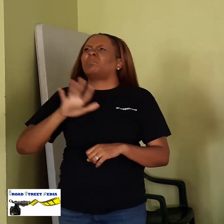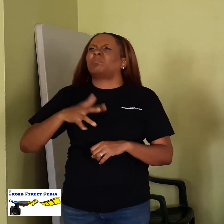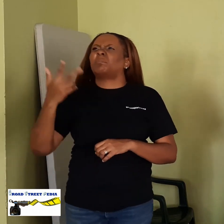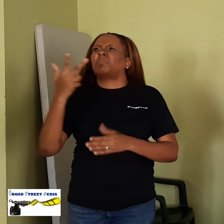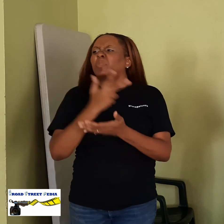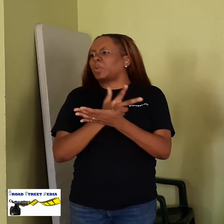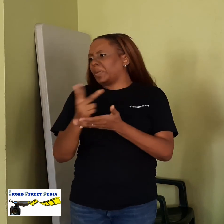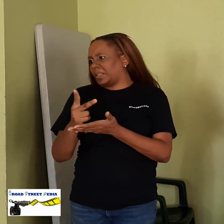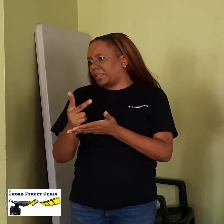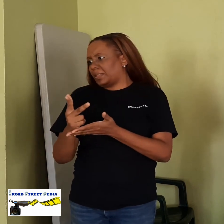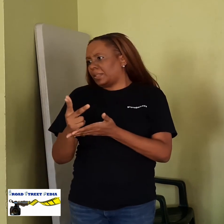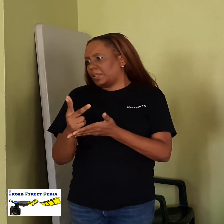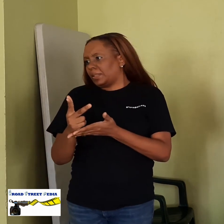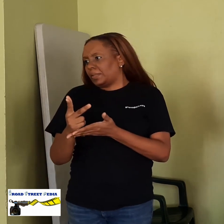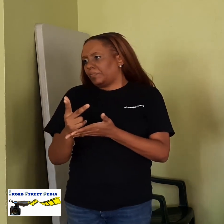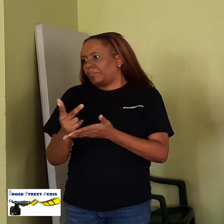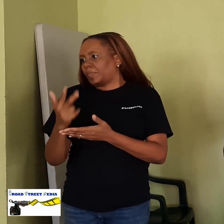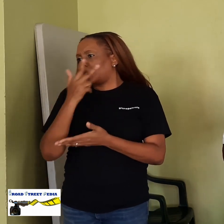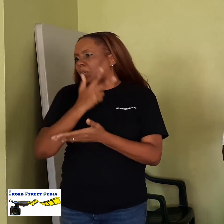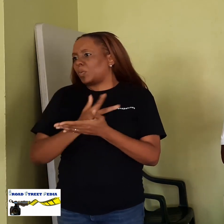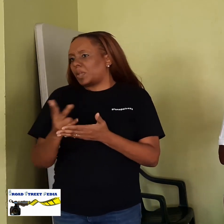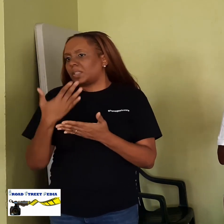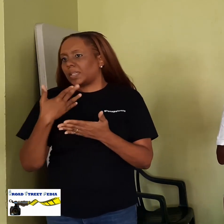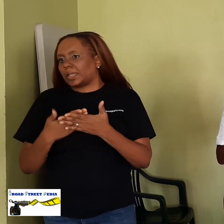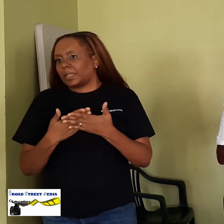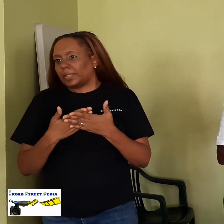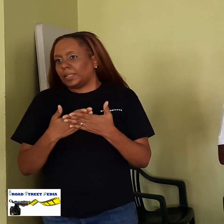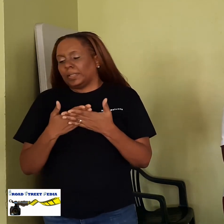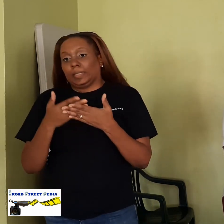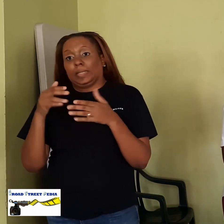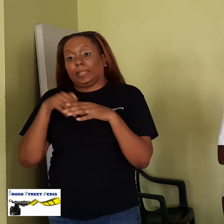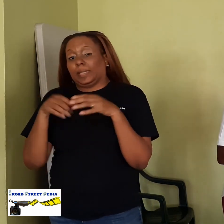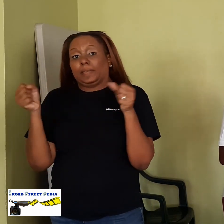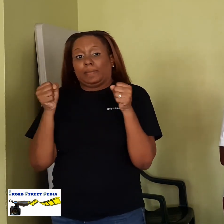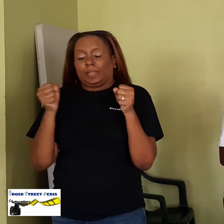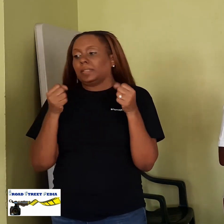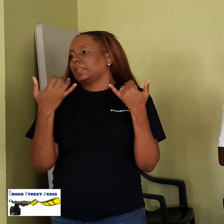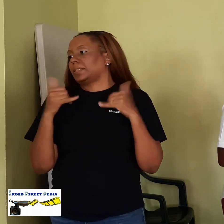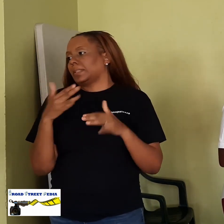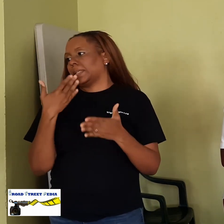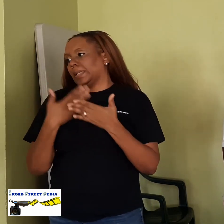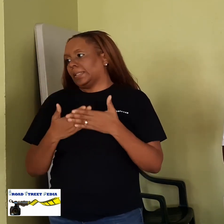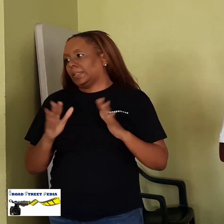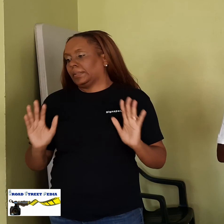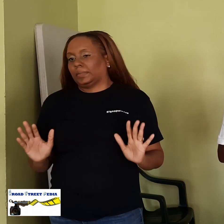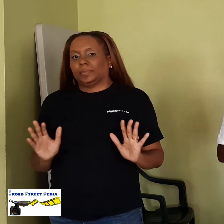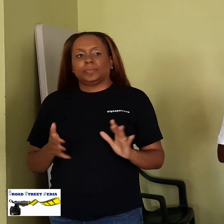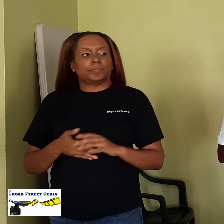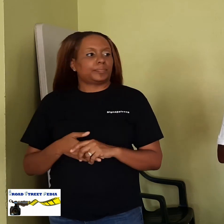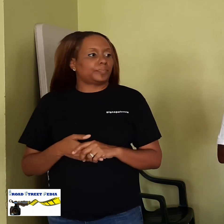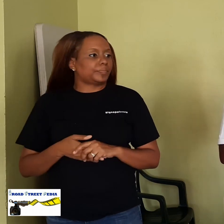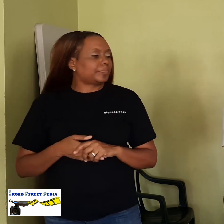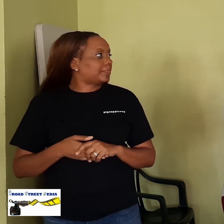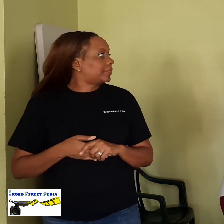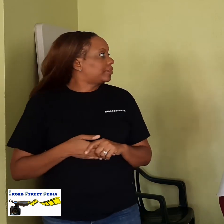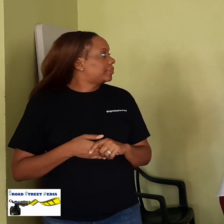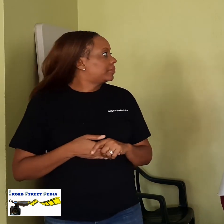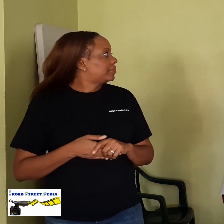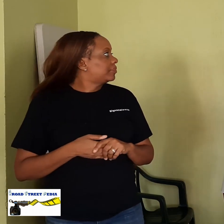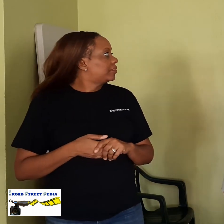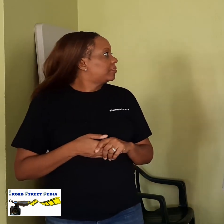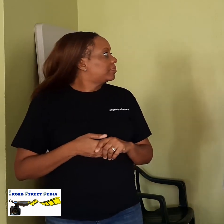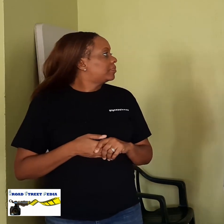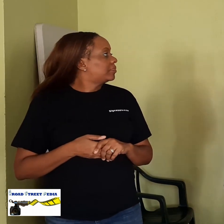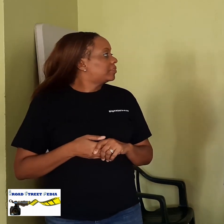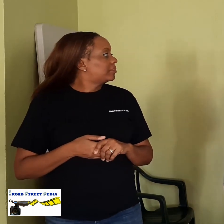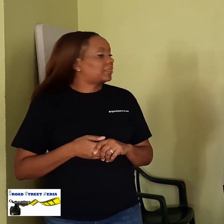weeks. For about 3 weeks on the storage, and it still remains market acceptable. But anyhow, I